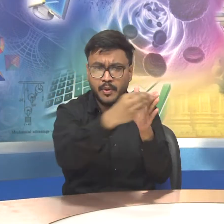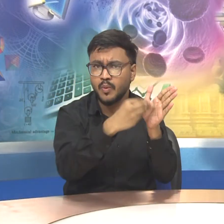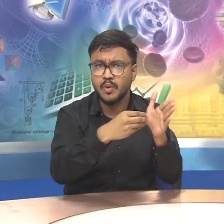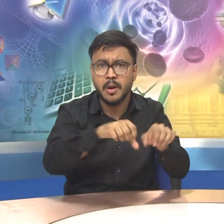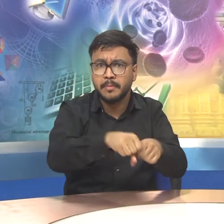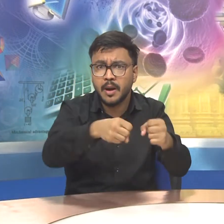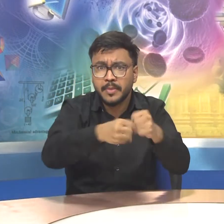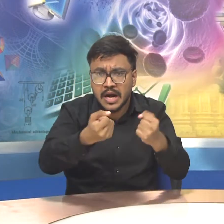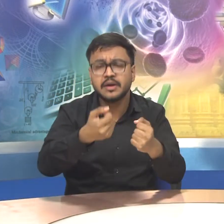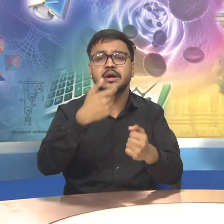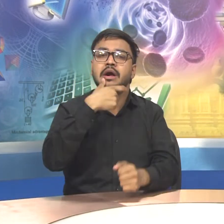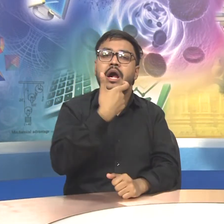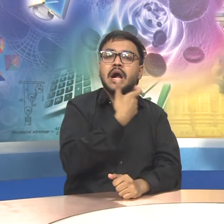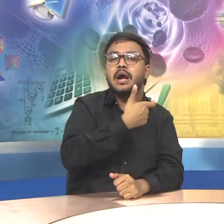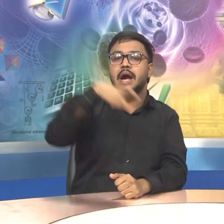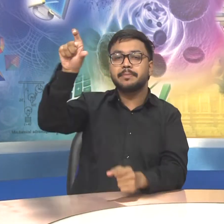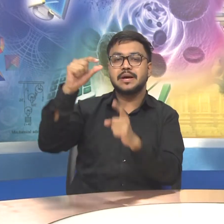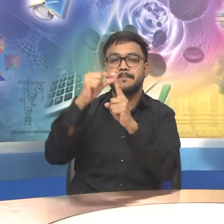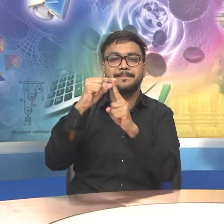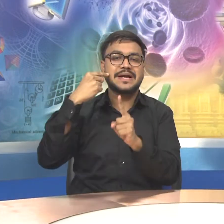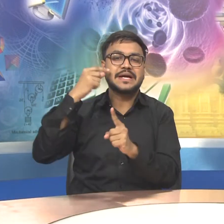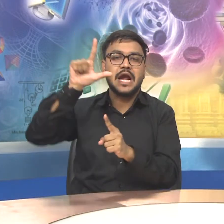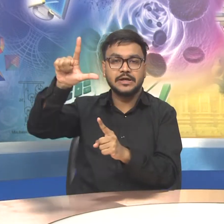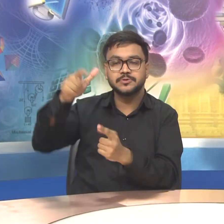In short, we can call it PIL.